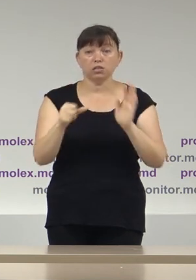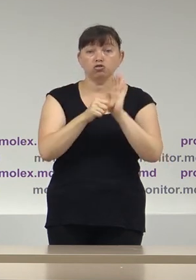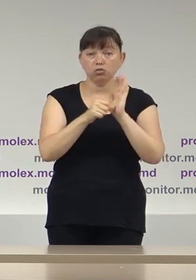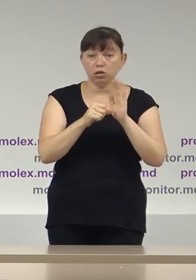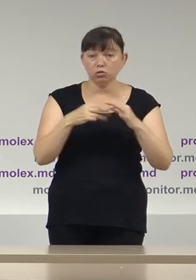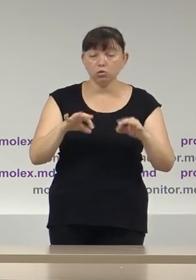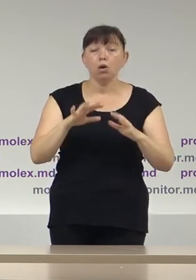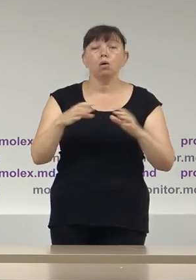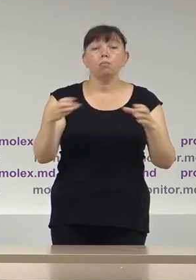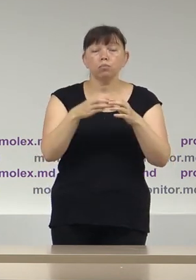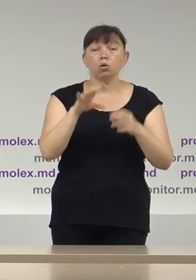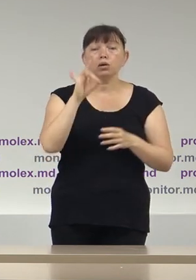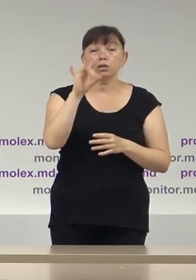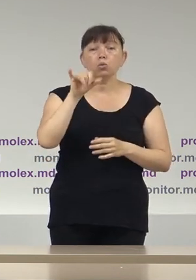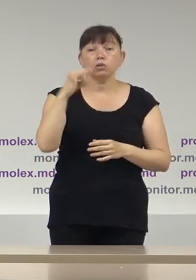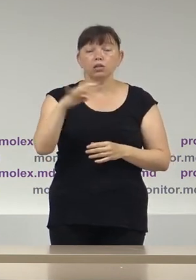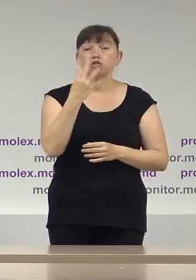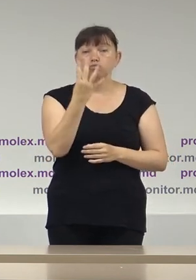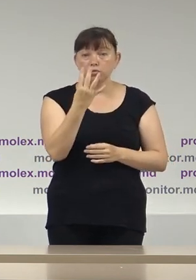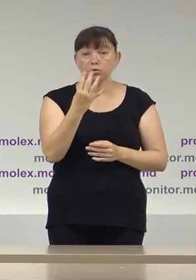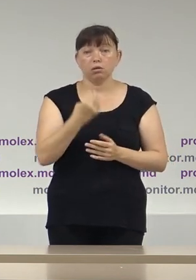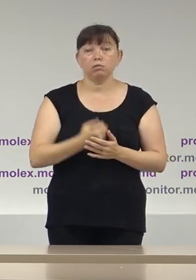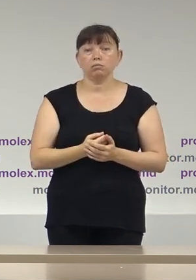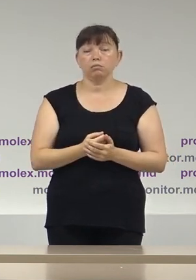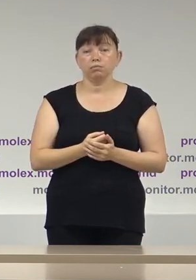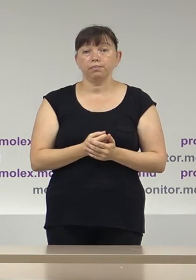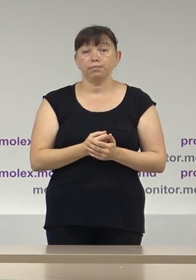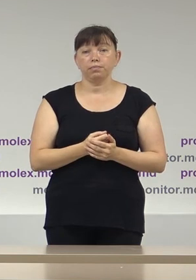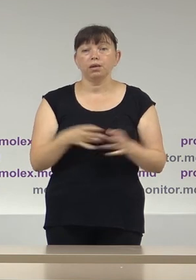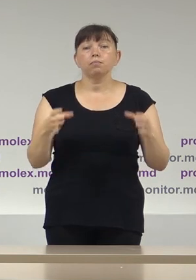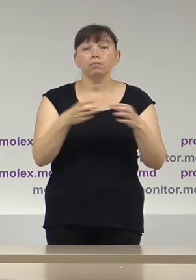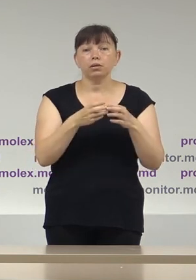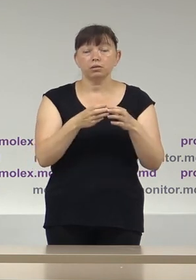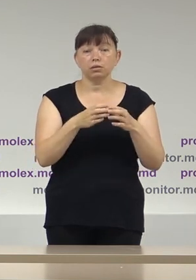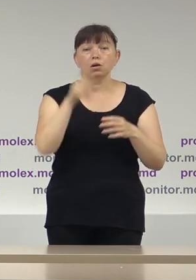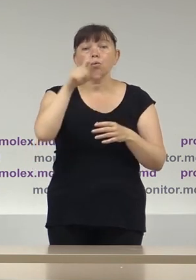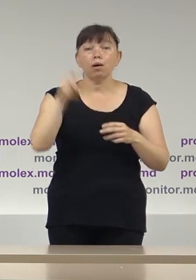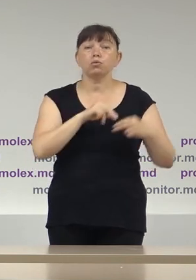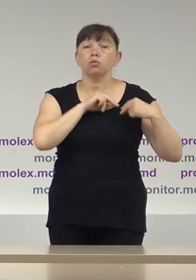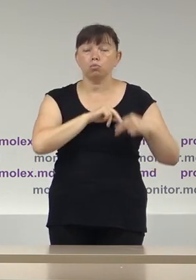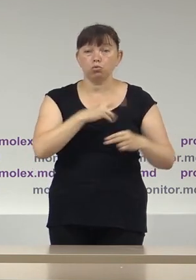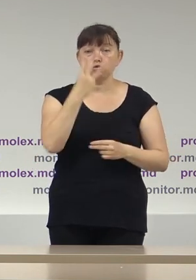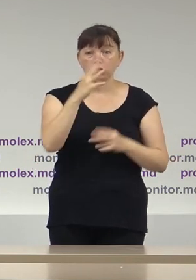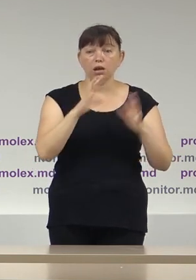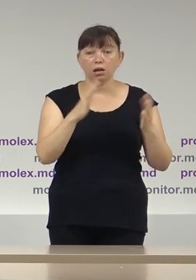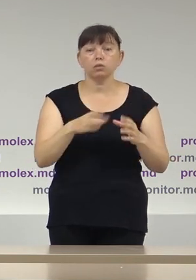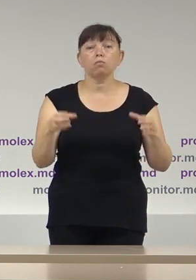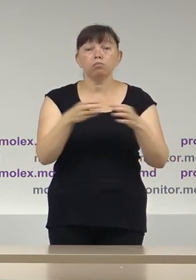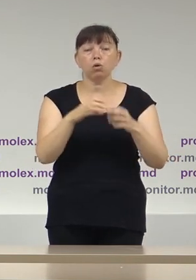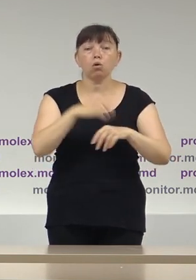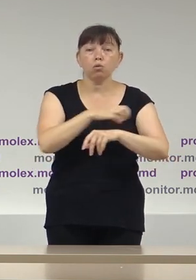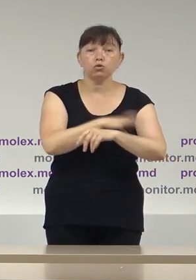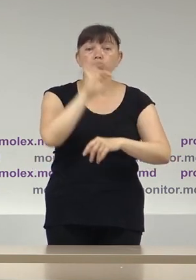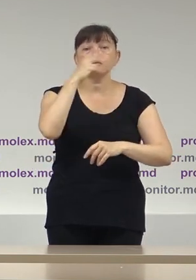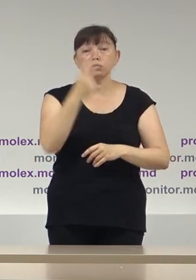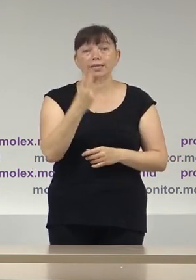Democracy at Home political party, 6 cases. Electoral bloc Renato Sati, 4 cases. Working People's